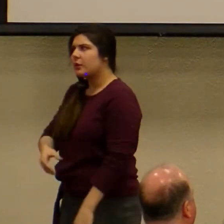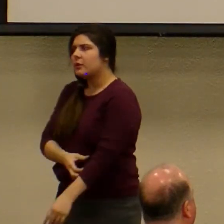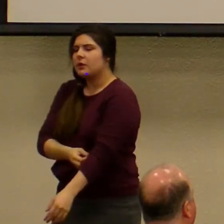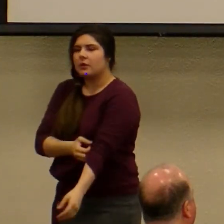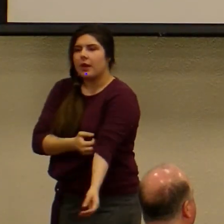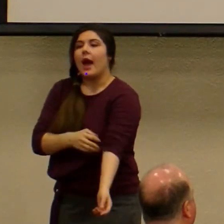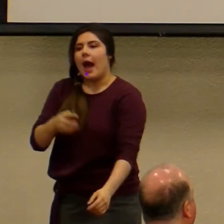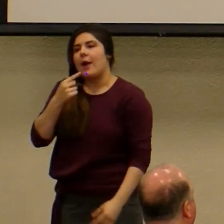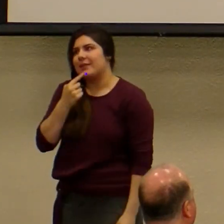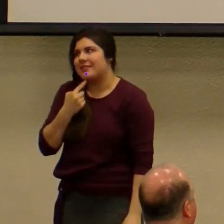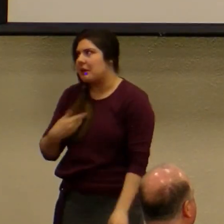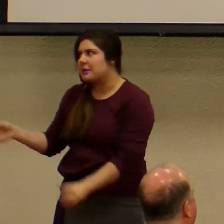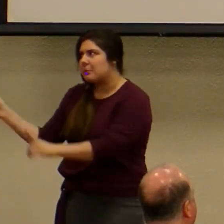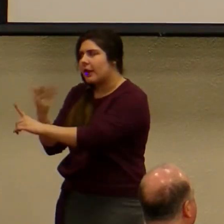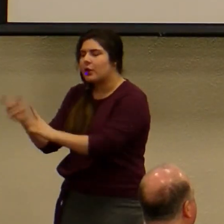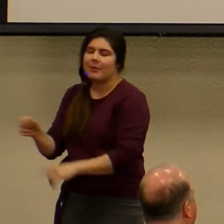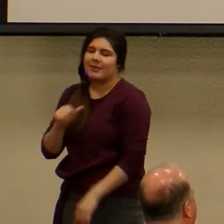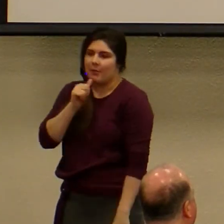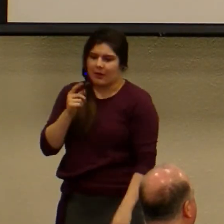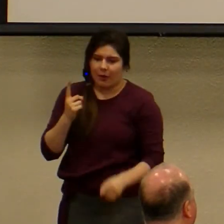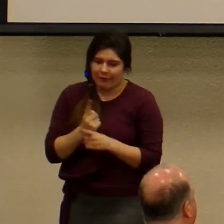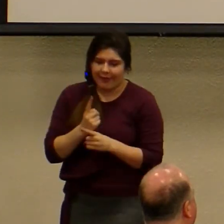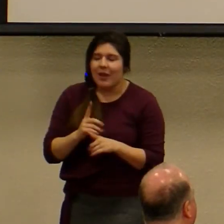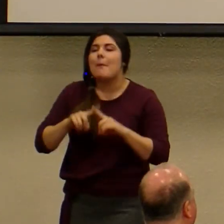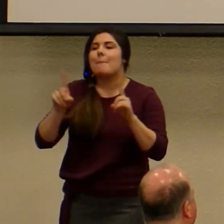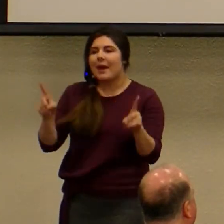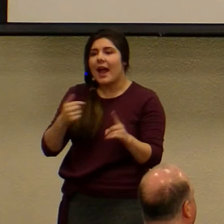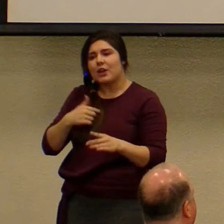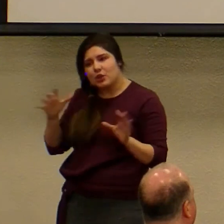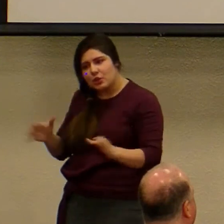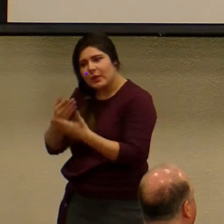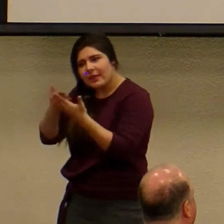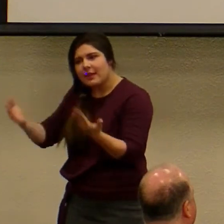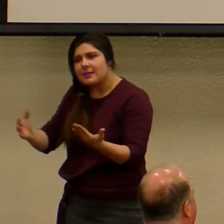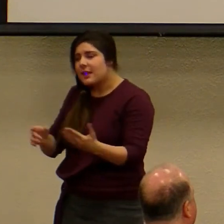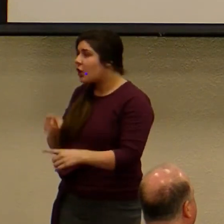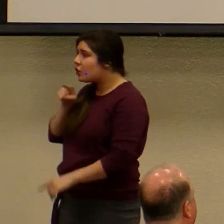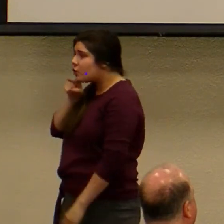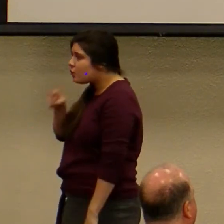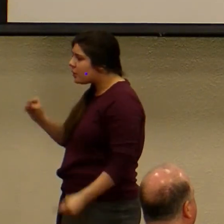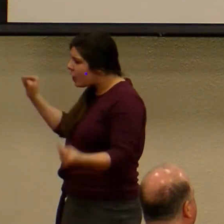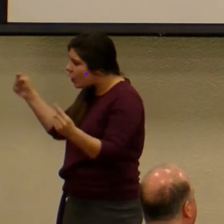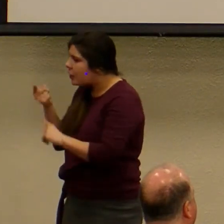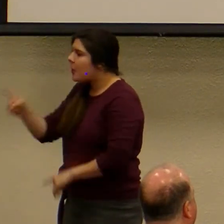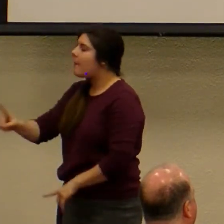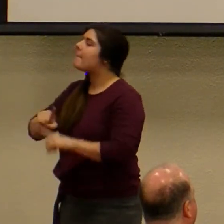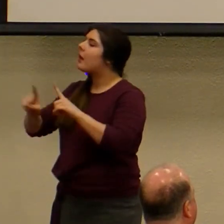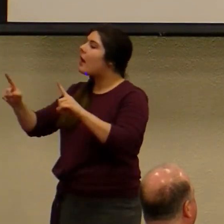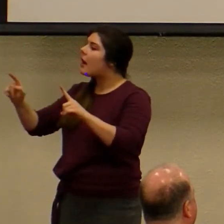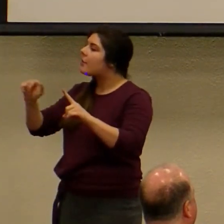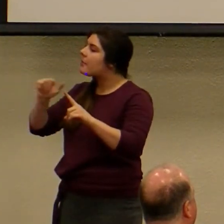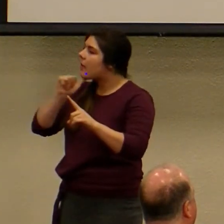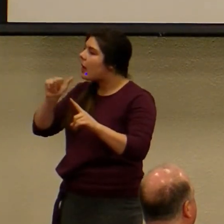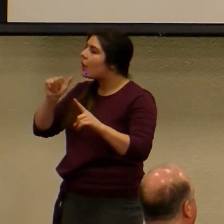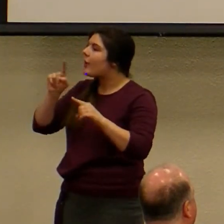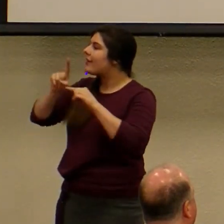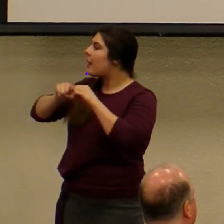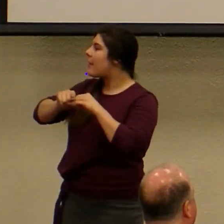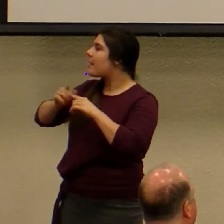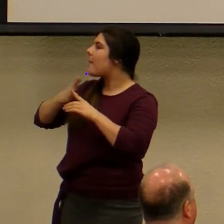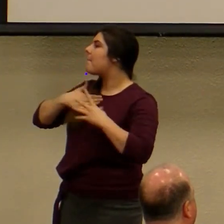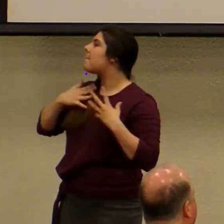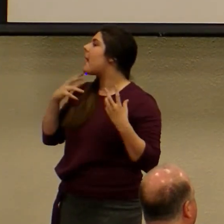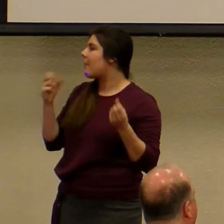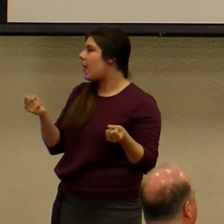say smack you, but that wouldn't be politically correct. I could do some things that would actually hurt you, but I'm not going to rely on my